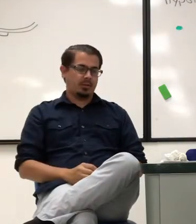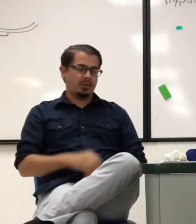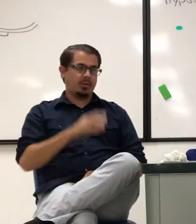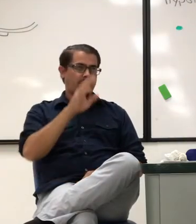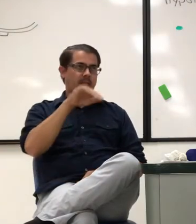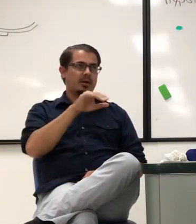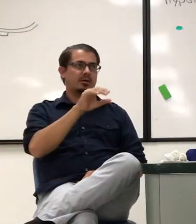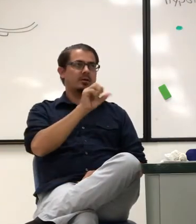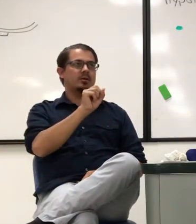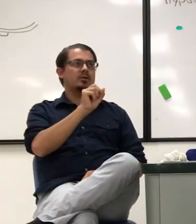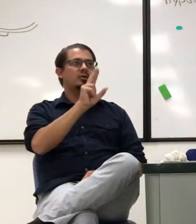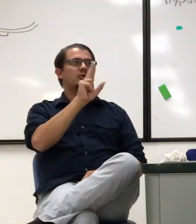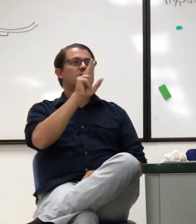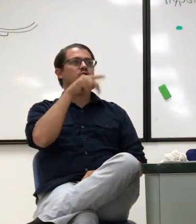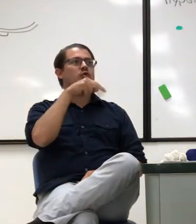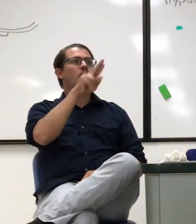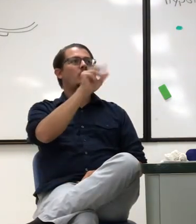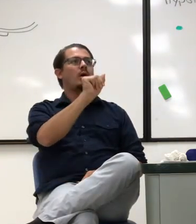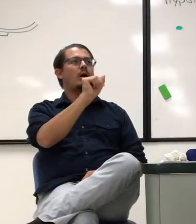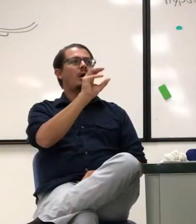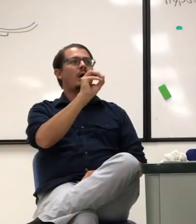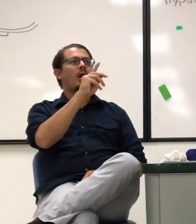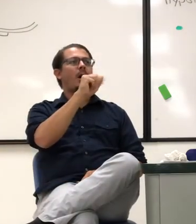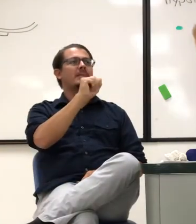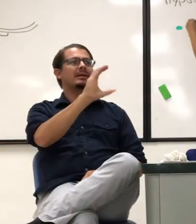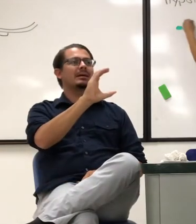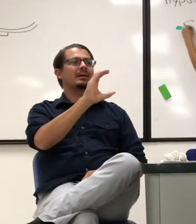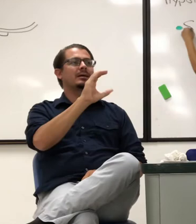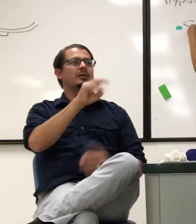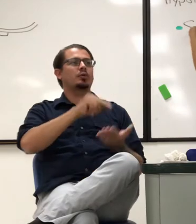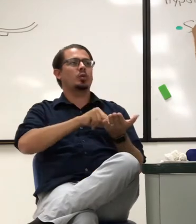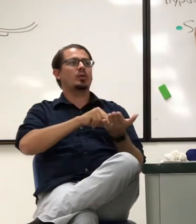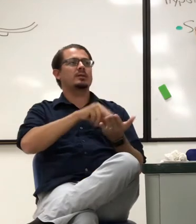is the supraoptic nucleus.